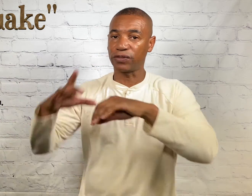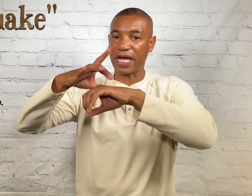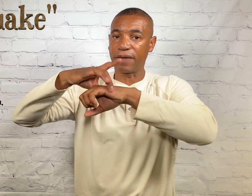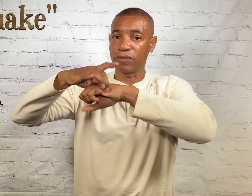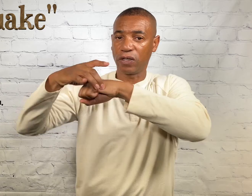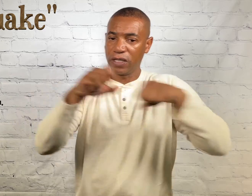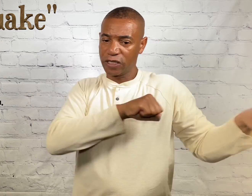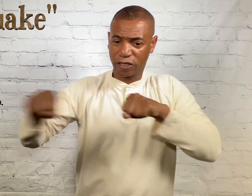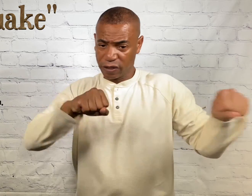time.